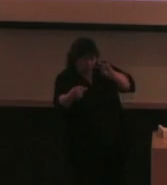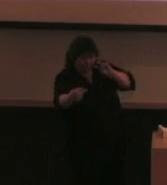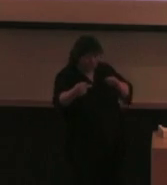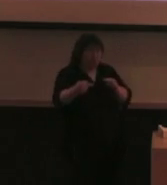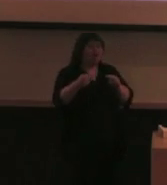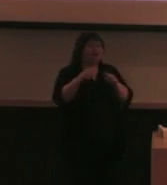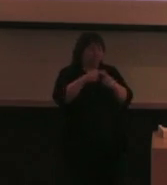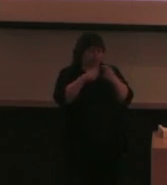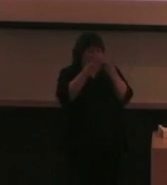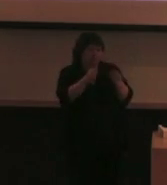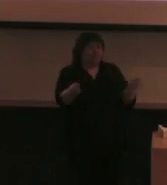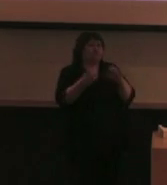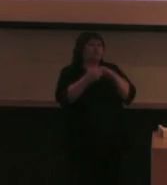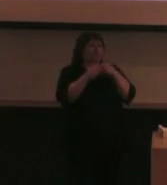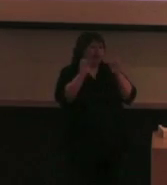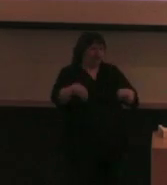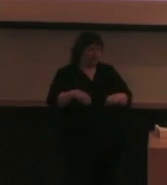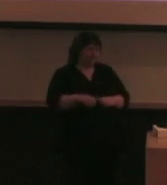this.